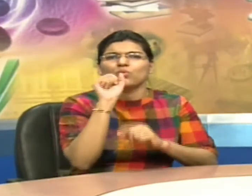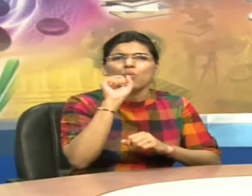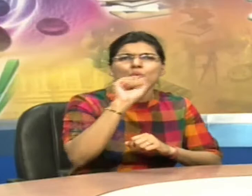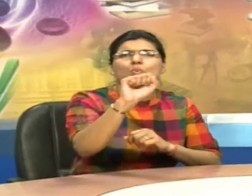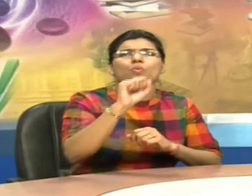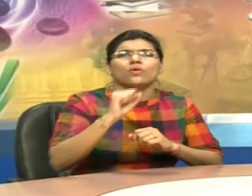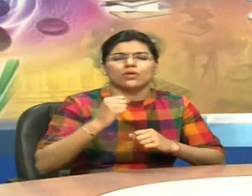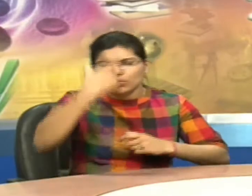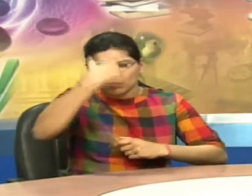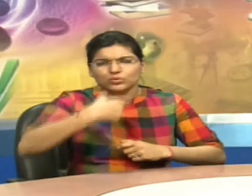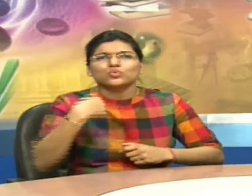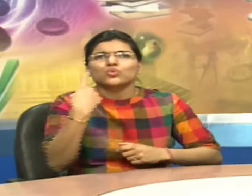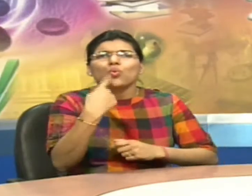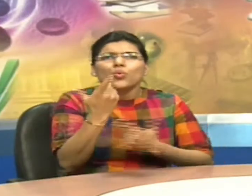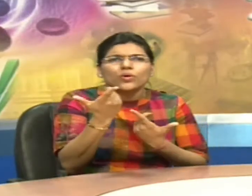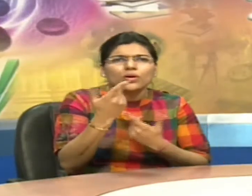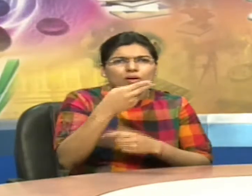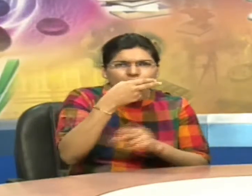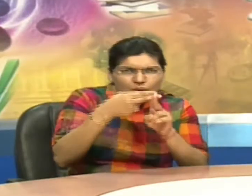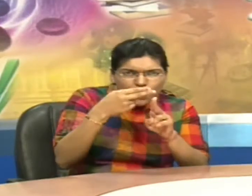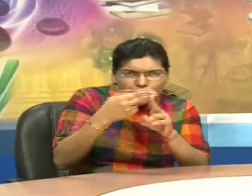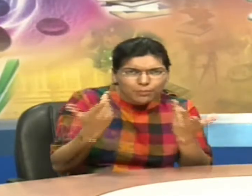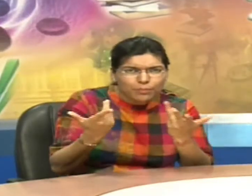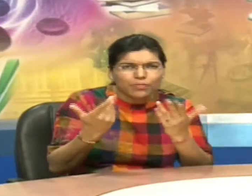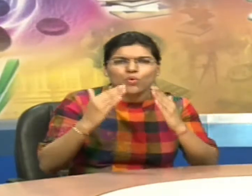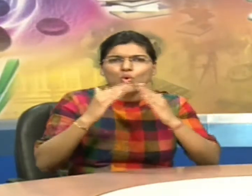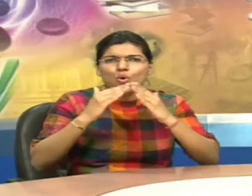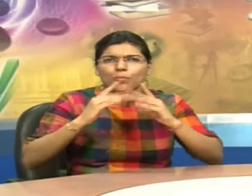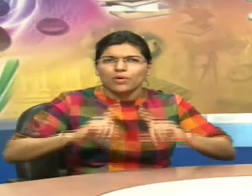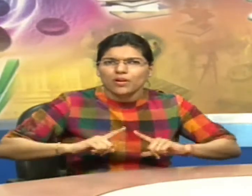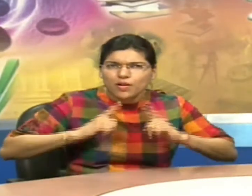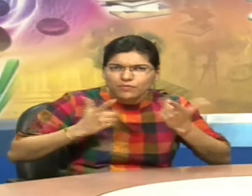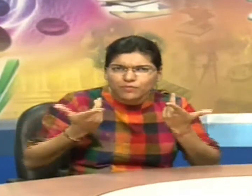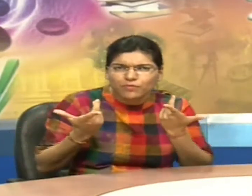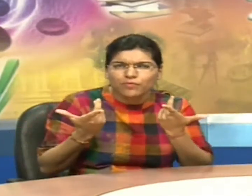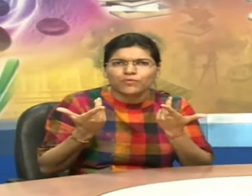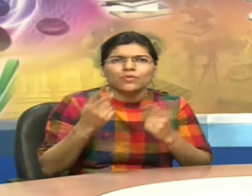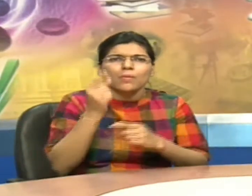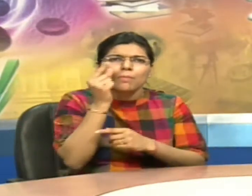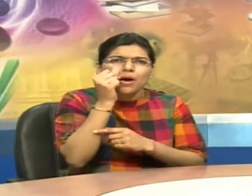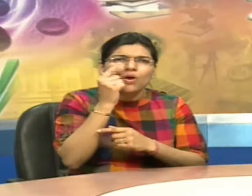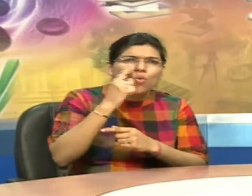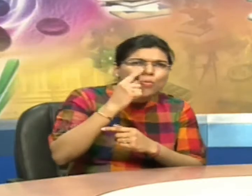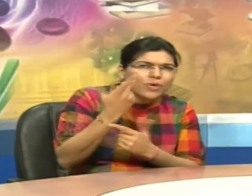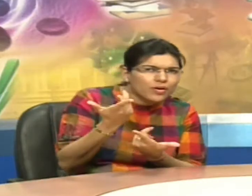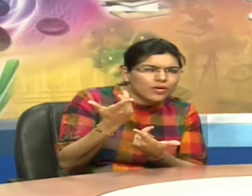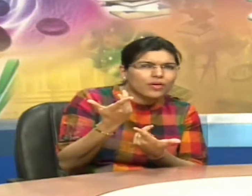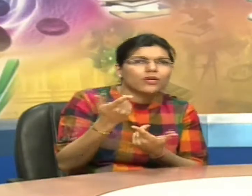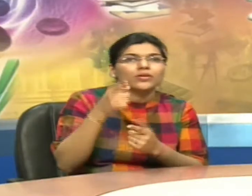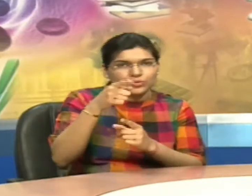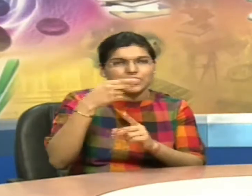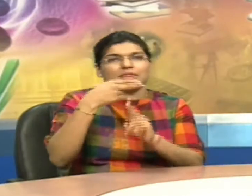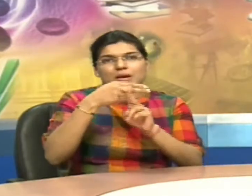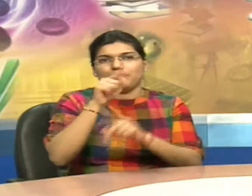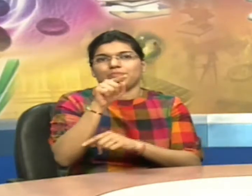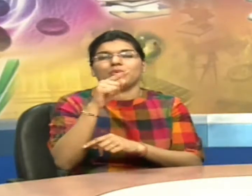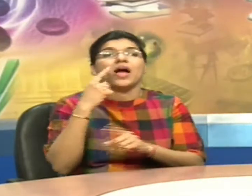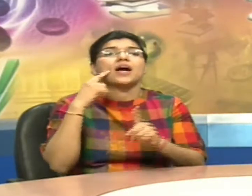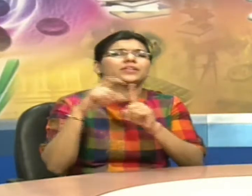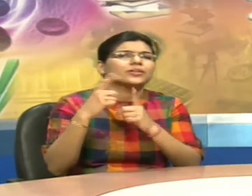There are words between 1 to 10. First word is identity card. When someone asks you, who are you, what is